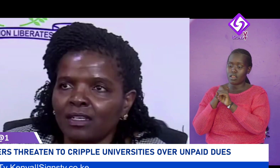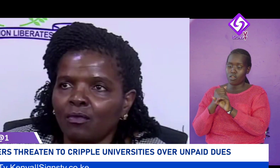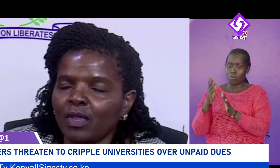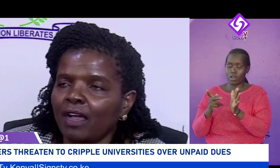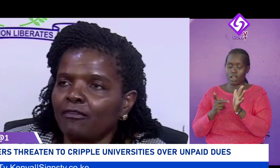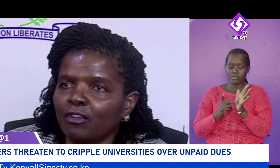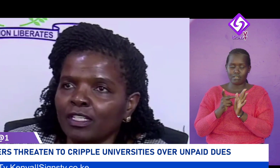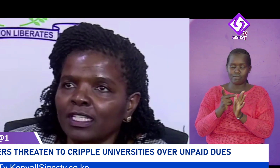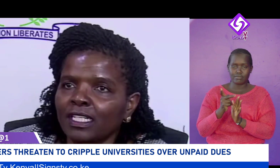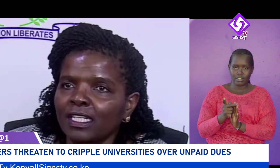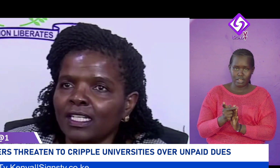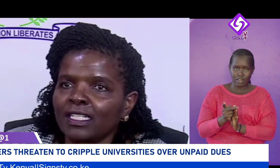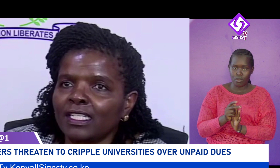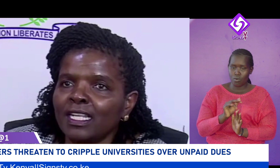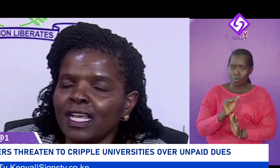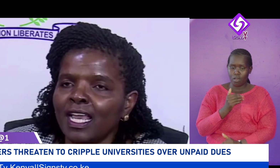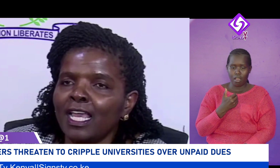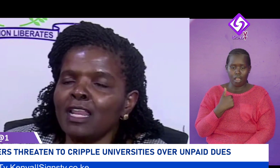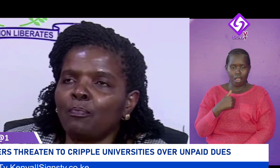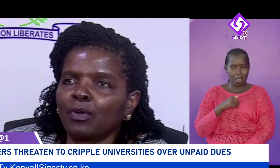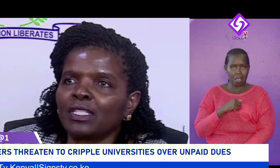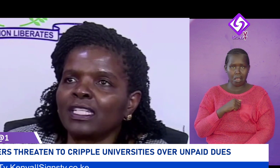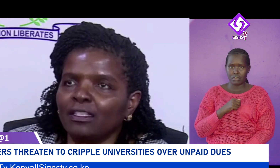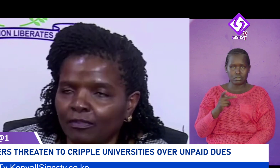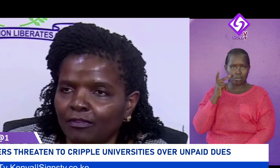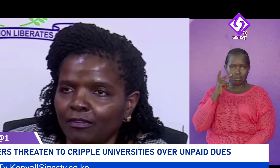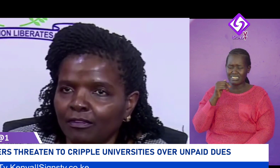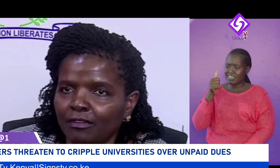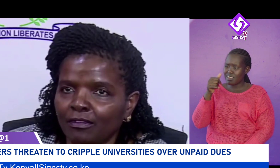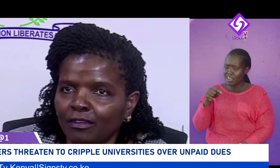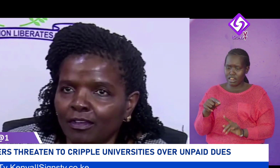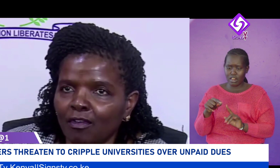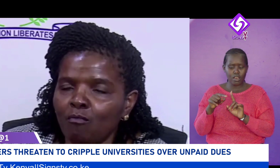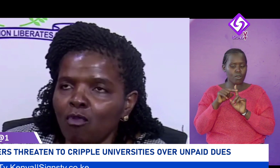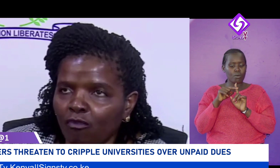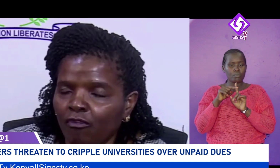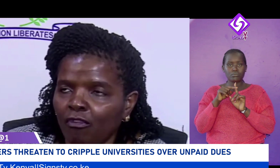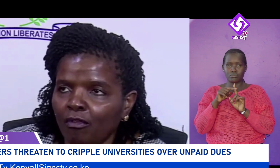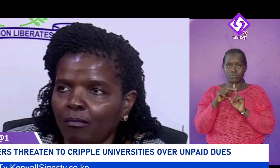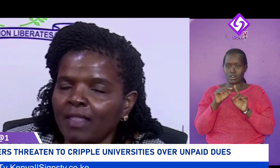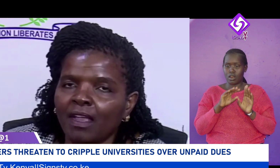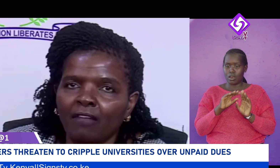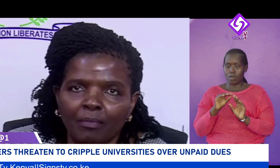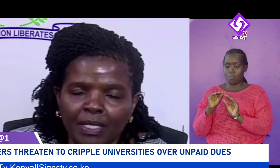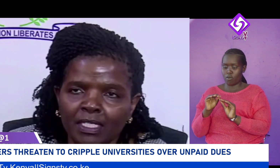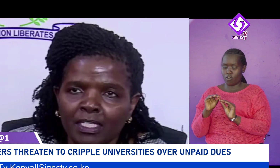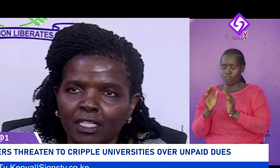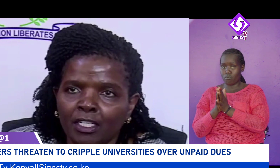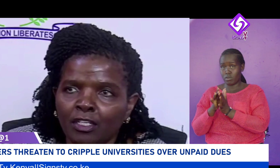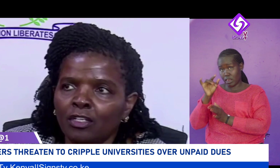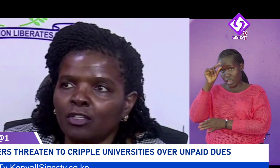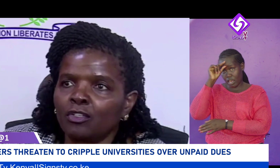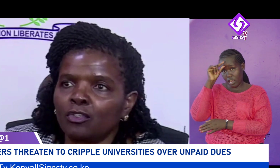We have not seen any positive move by the government